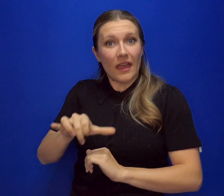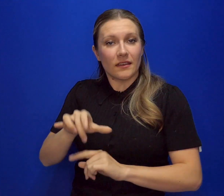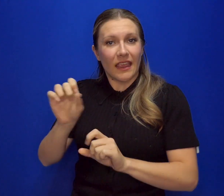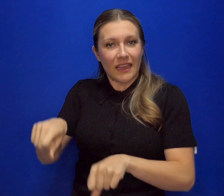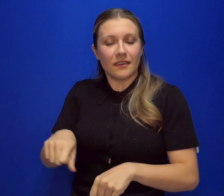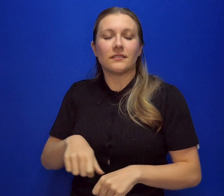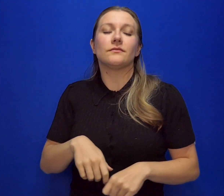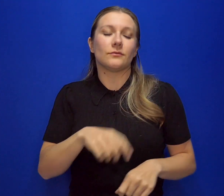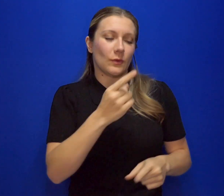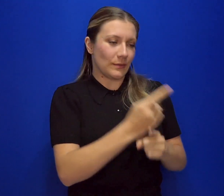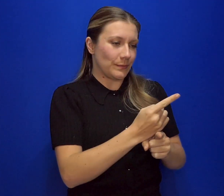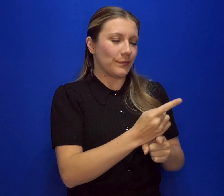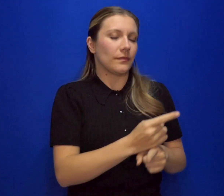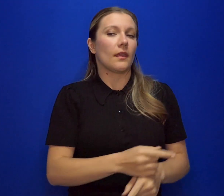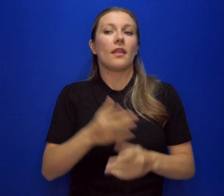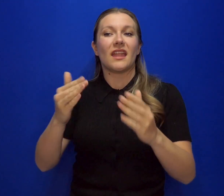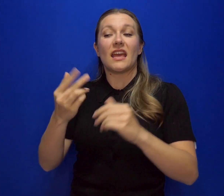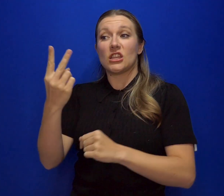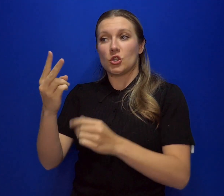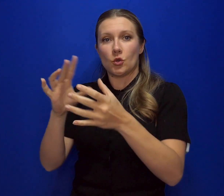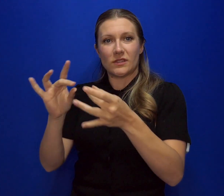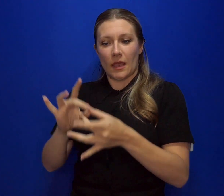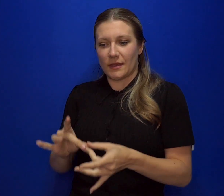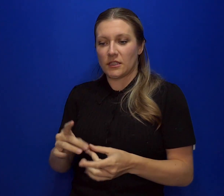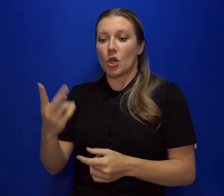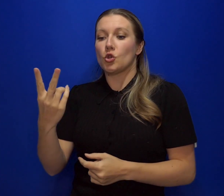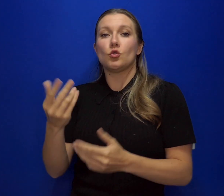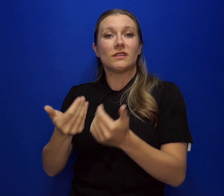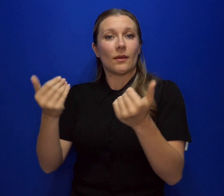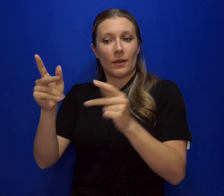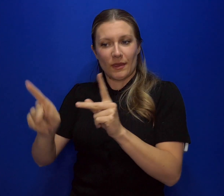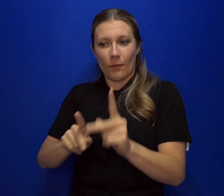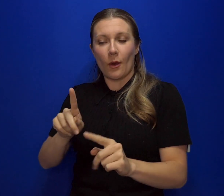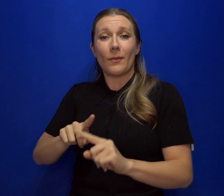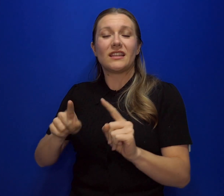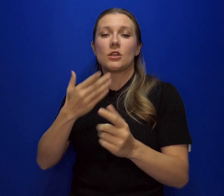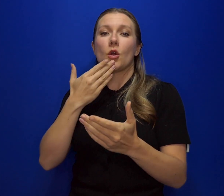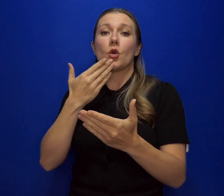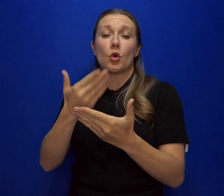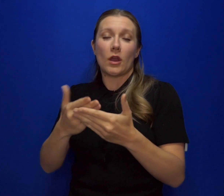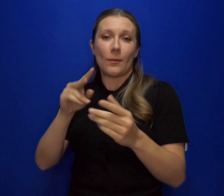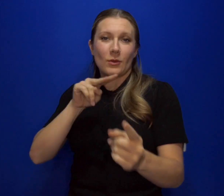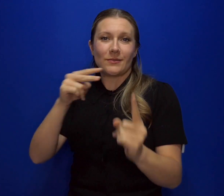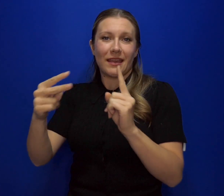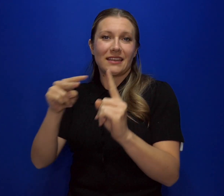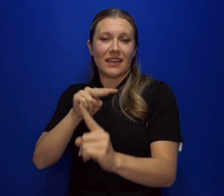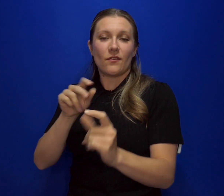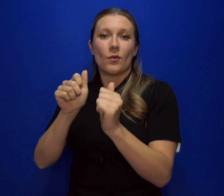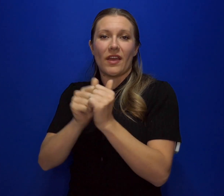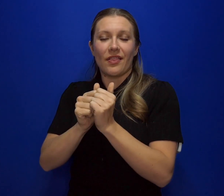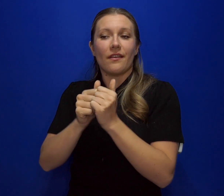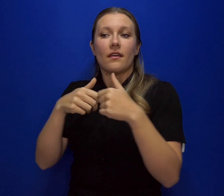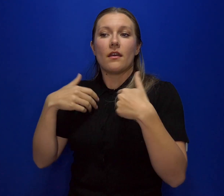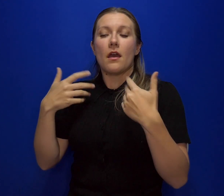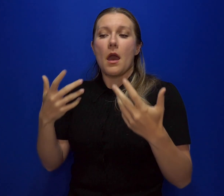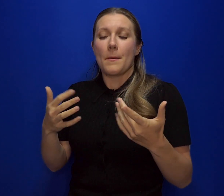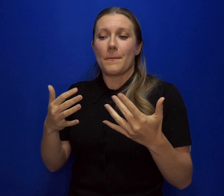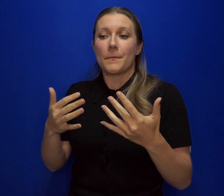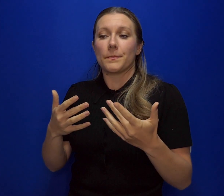learn. These next two statements are interesting. They're made by two different people, and it's a great perspective into what